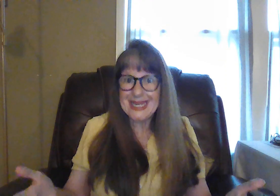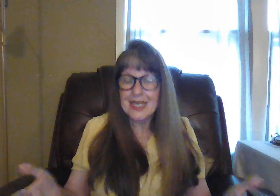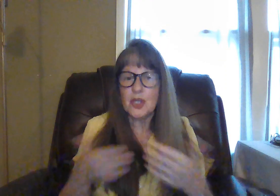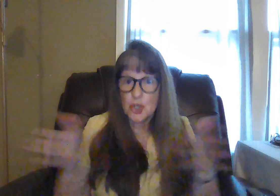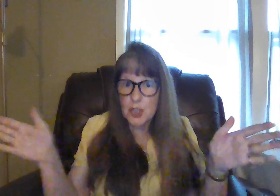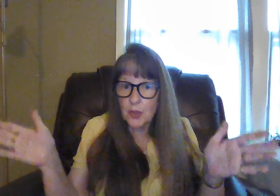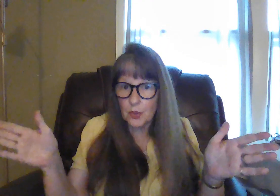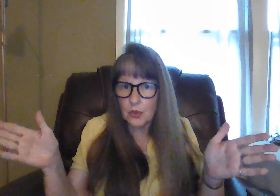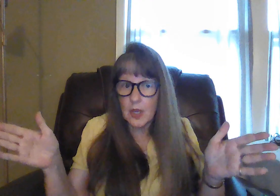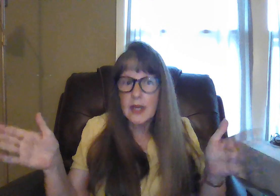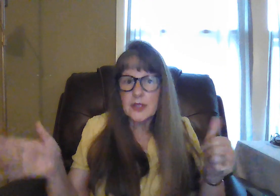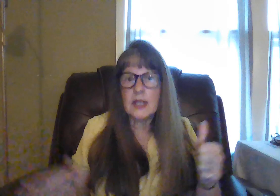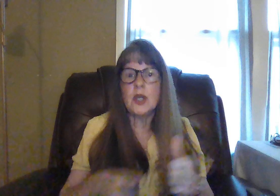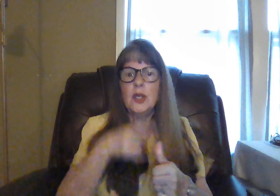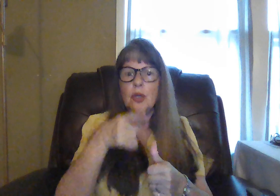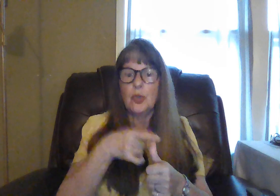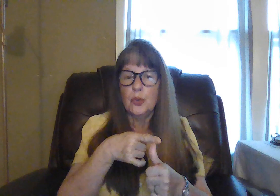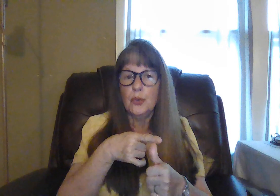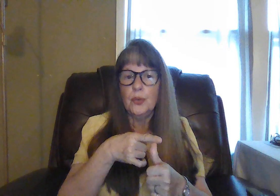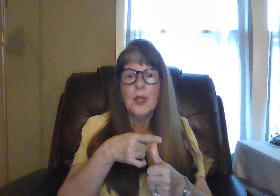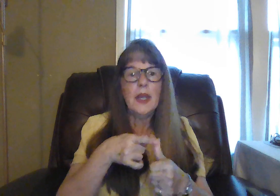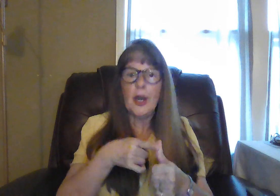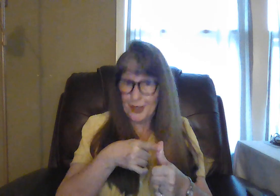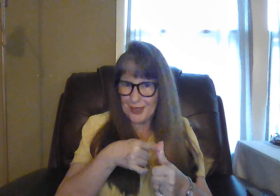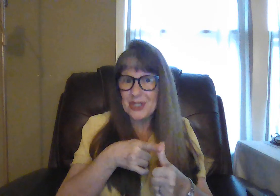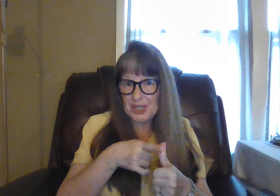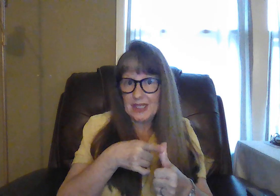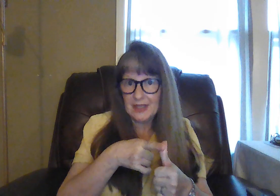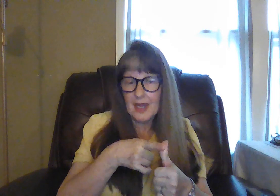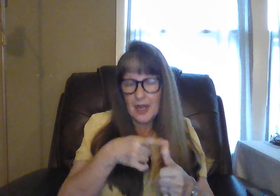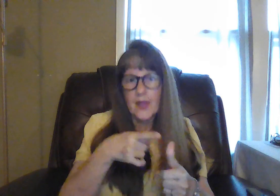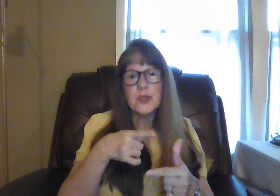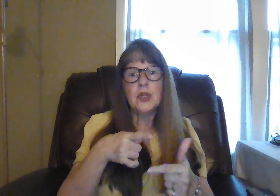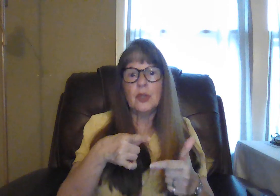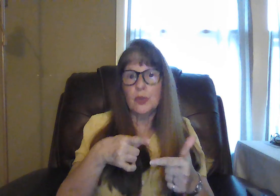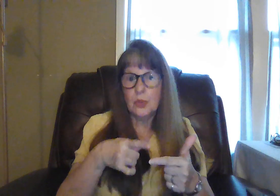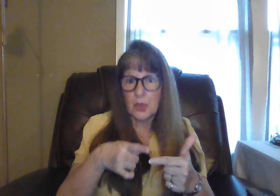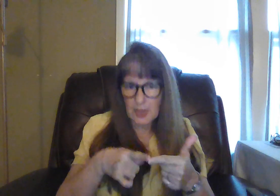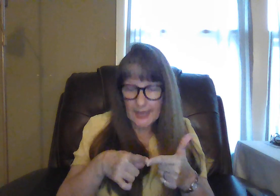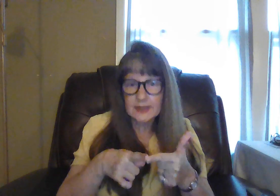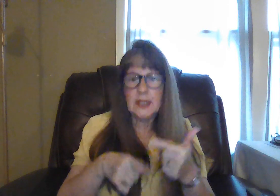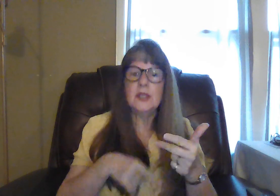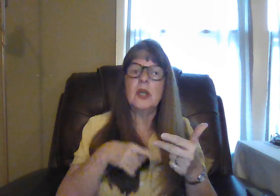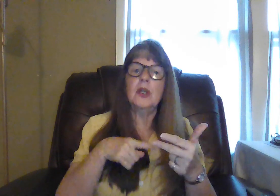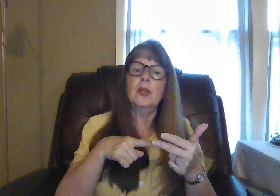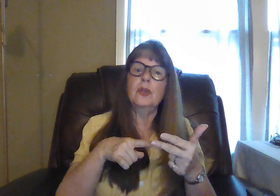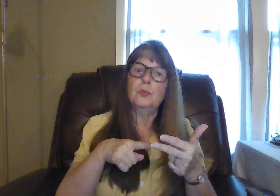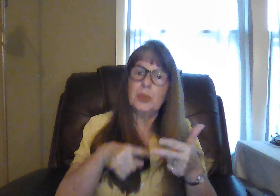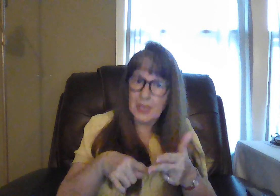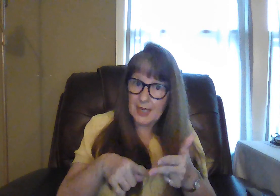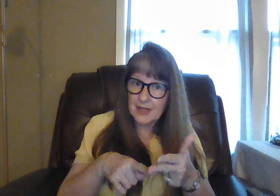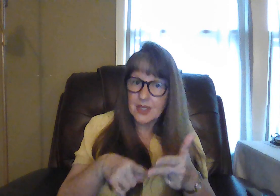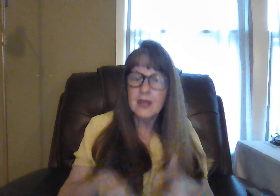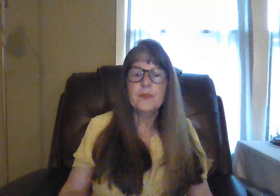in general? Because that's going to include air conditioning, and that's going to include lights, and it's going to include plugs.